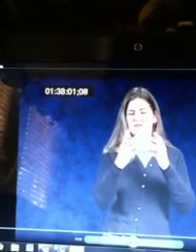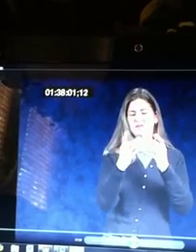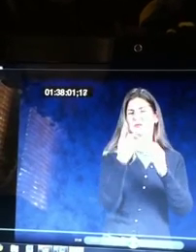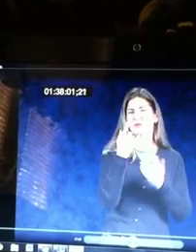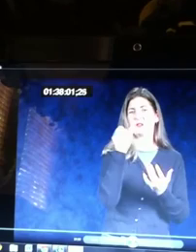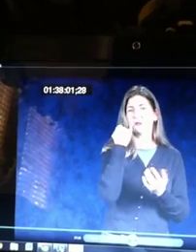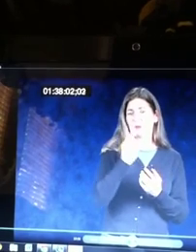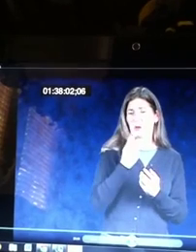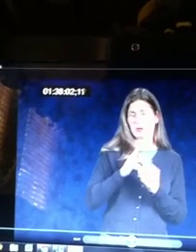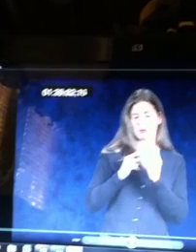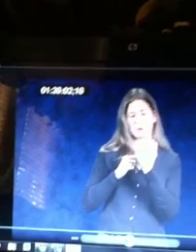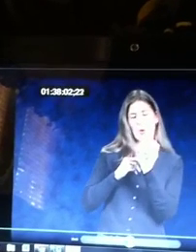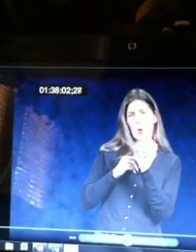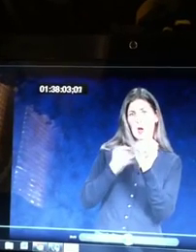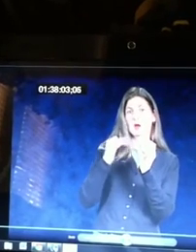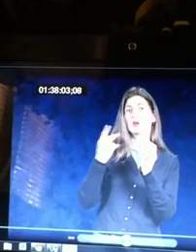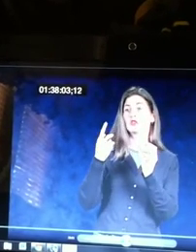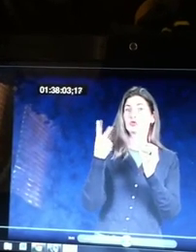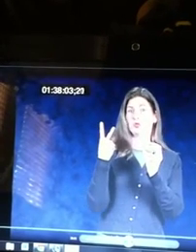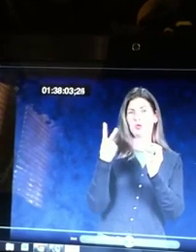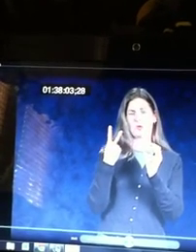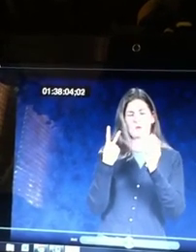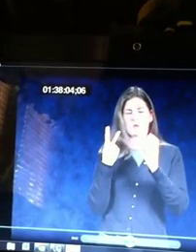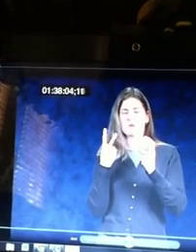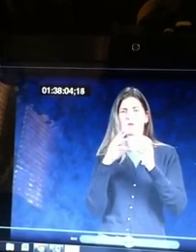Before you do your potatoes, you need to saute the onions.